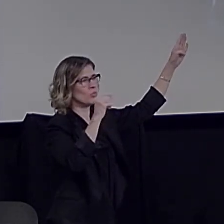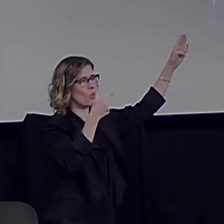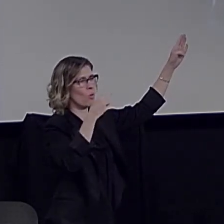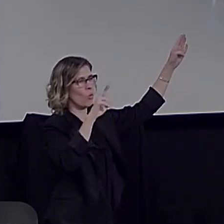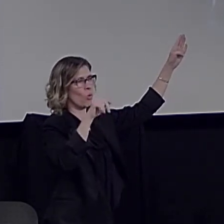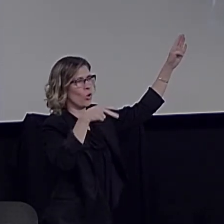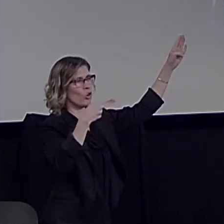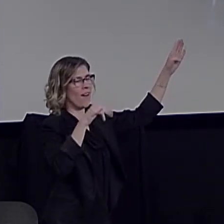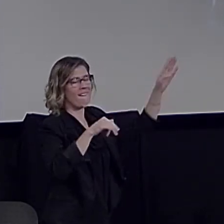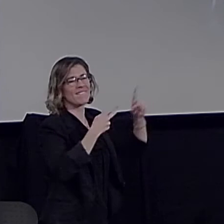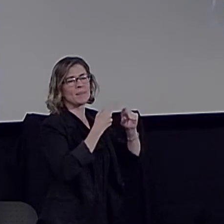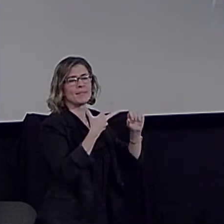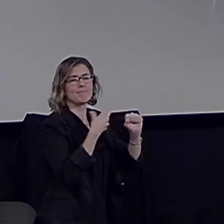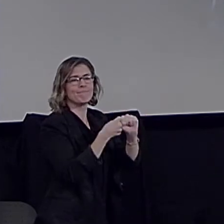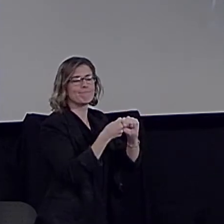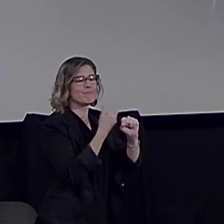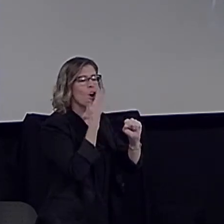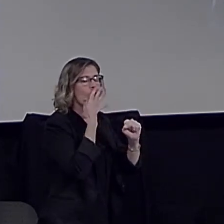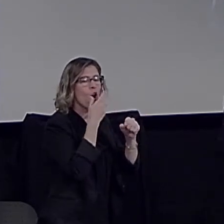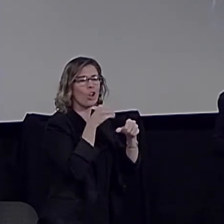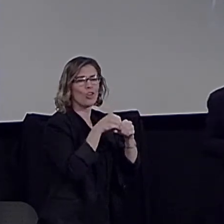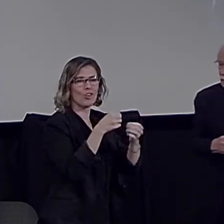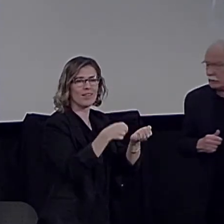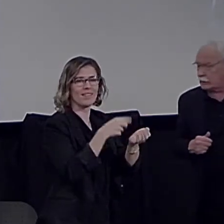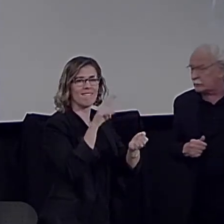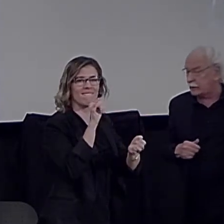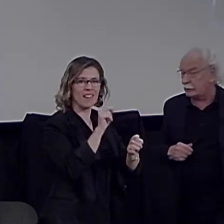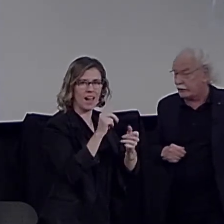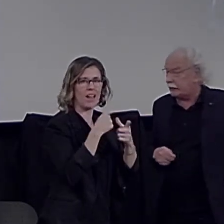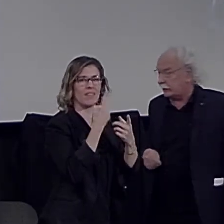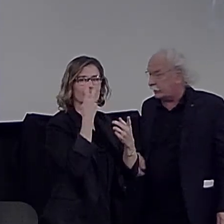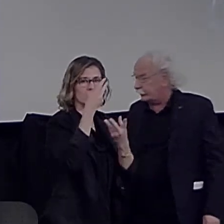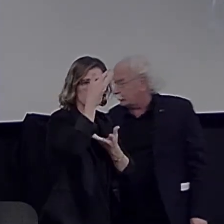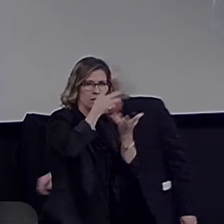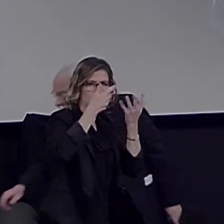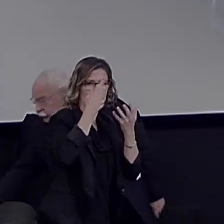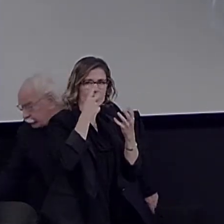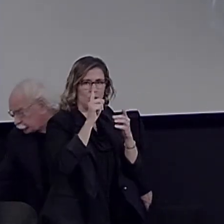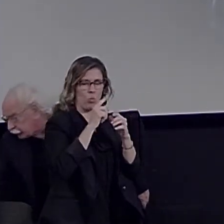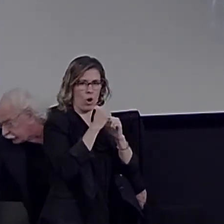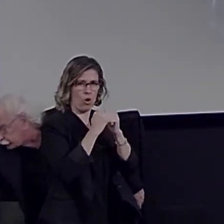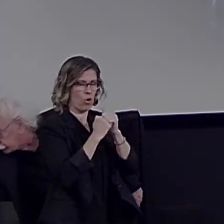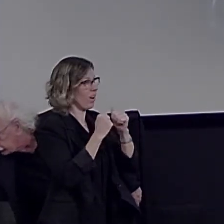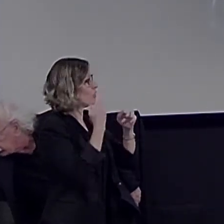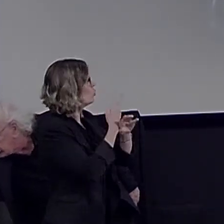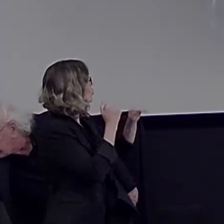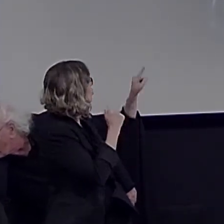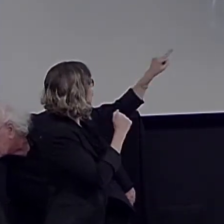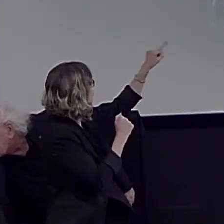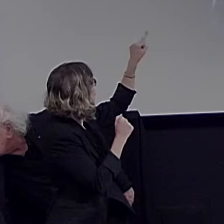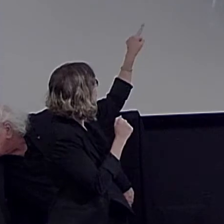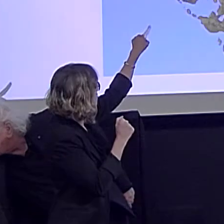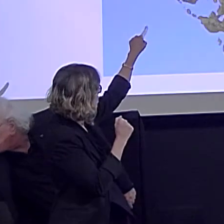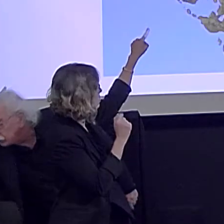inside the vein, so you see how it's organized. And then very carefully they insert electrode.